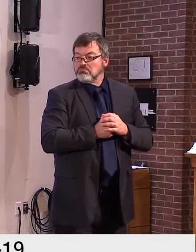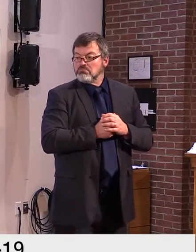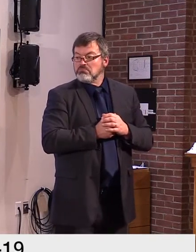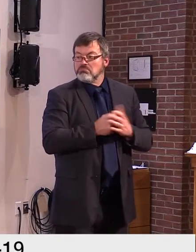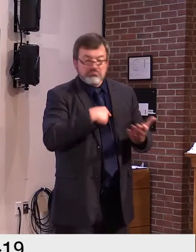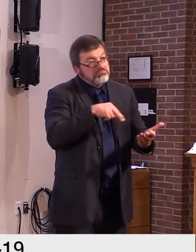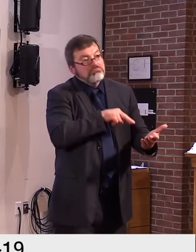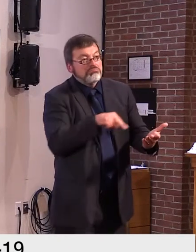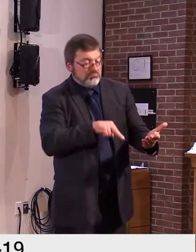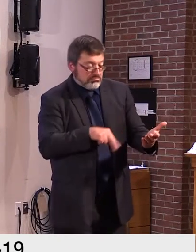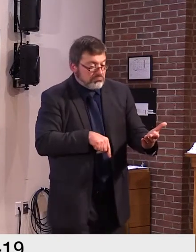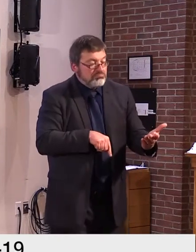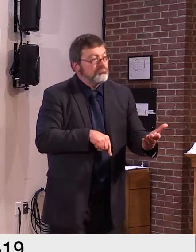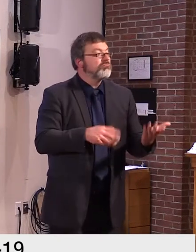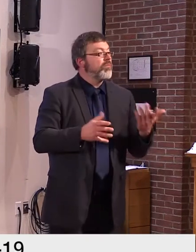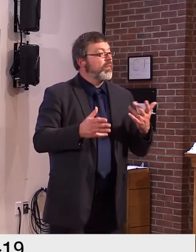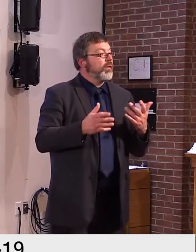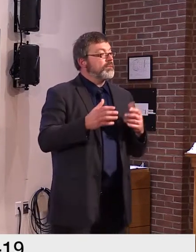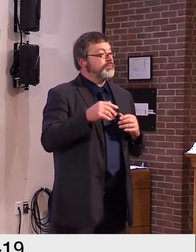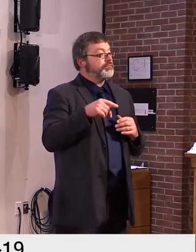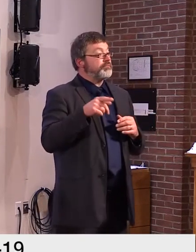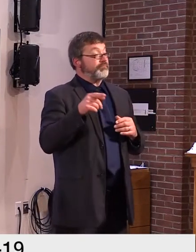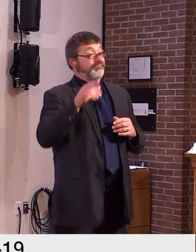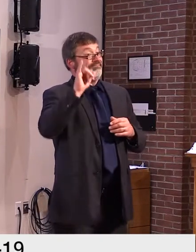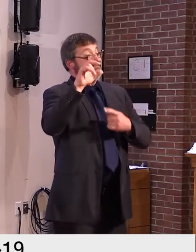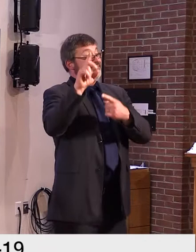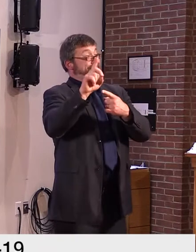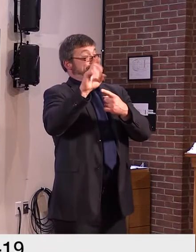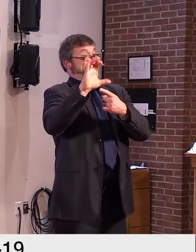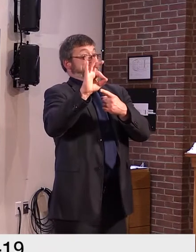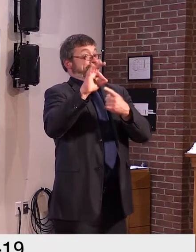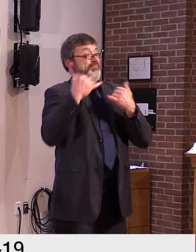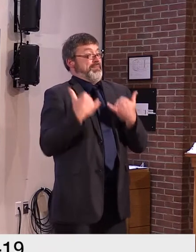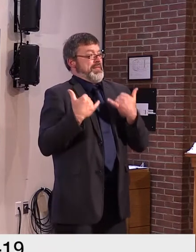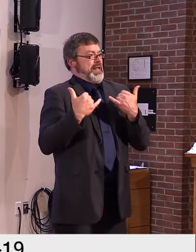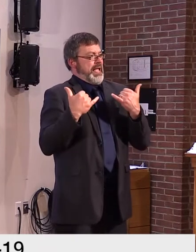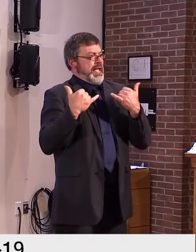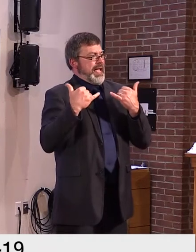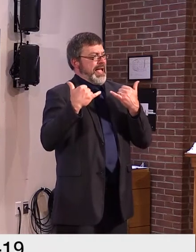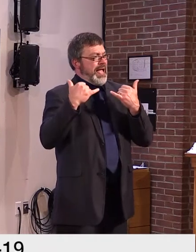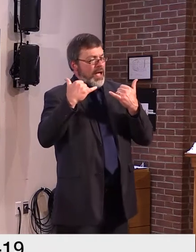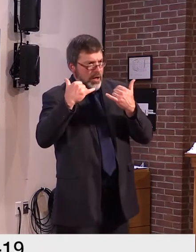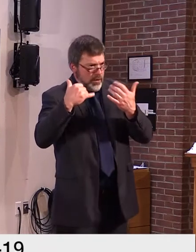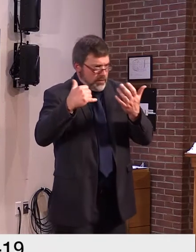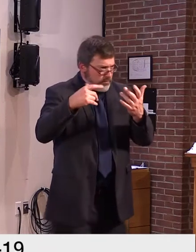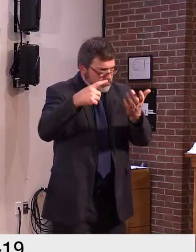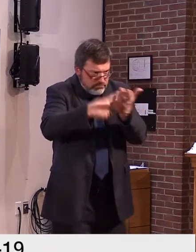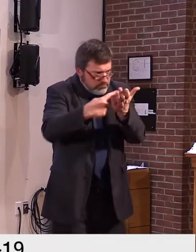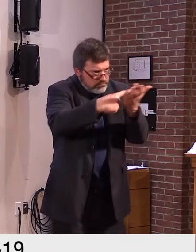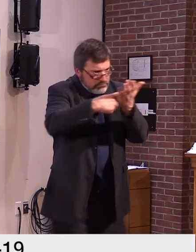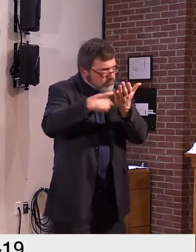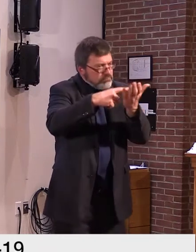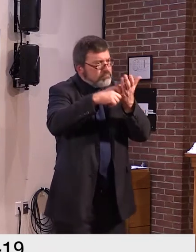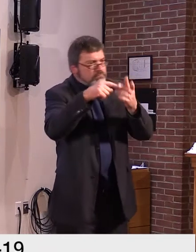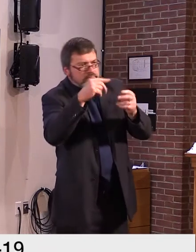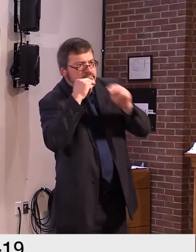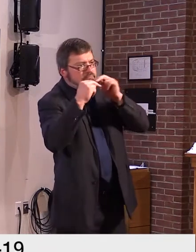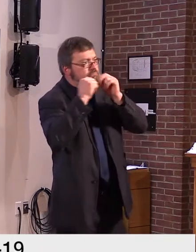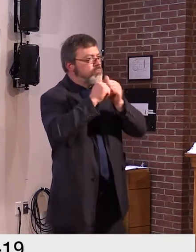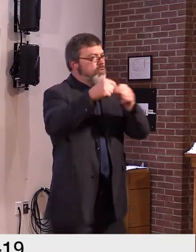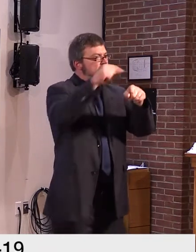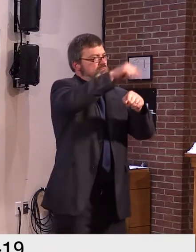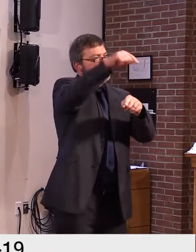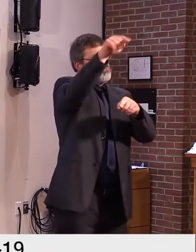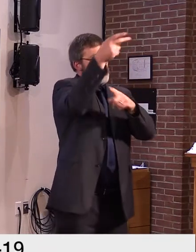model. DCF right now is talking with the hubs about space they've used and how to ensure that we